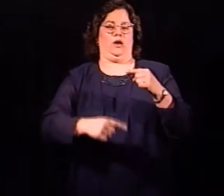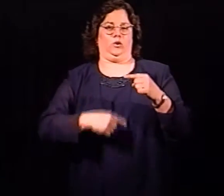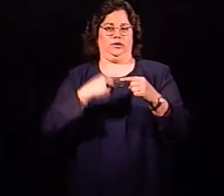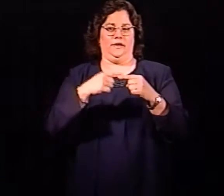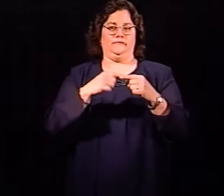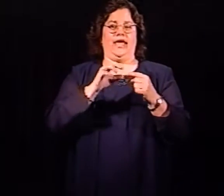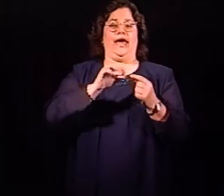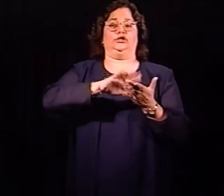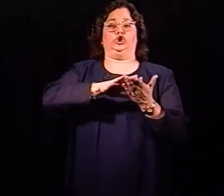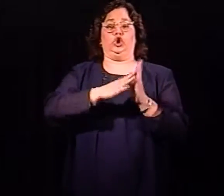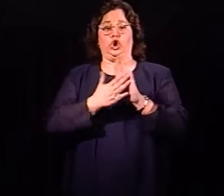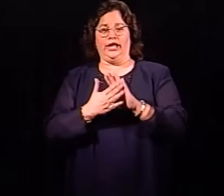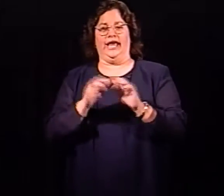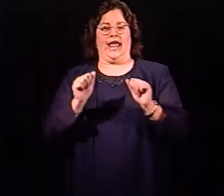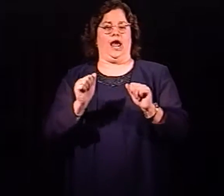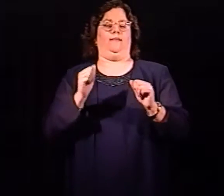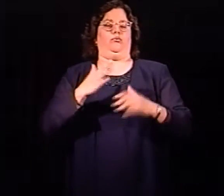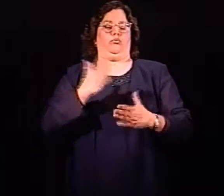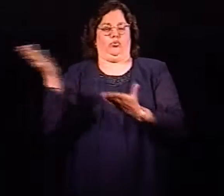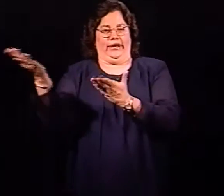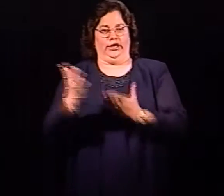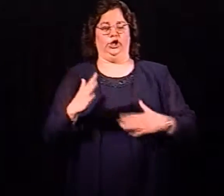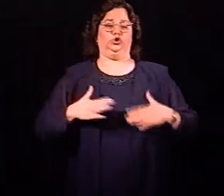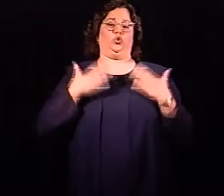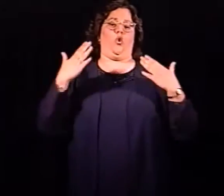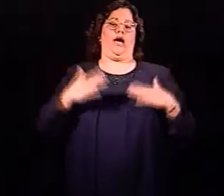and in its turning can bring joy and happiness.